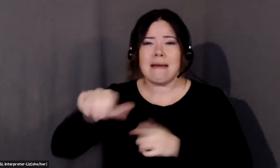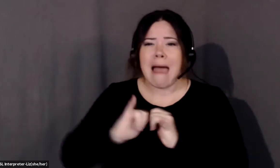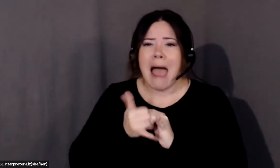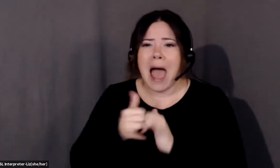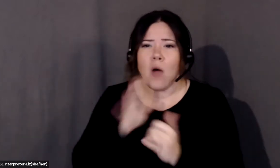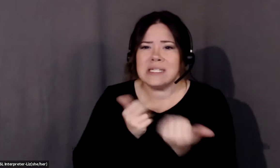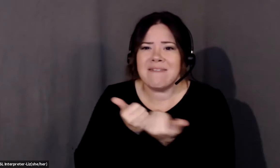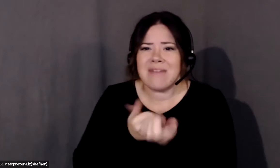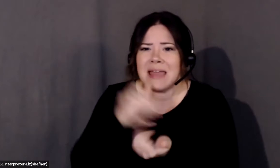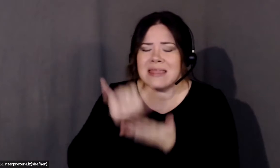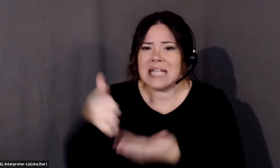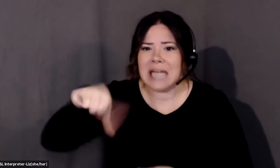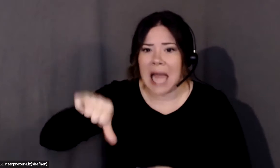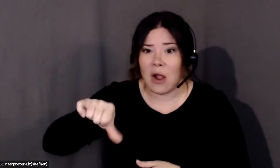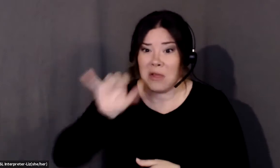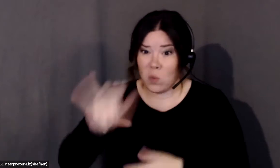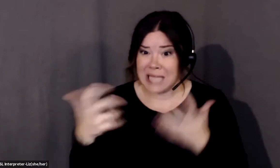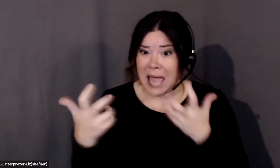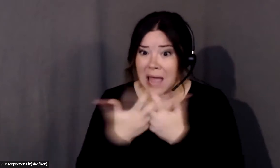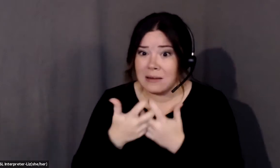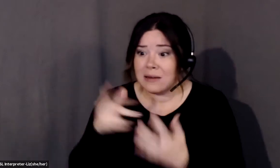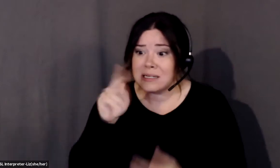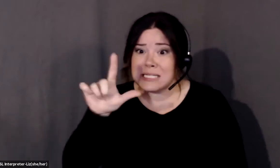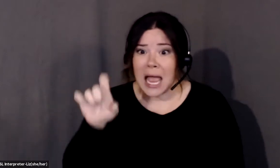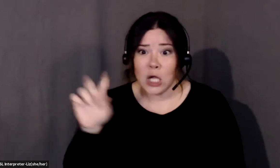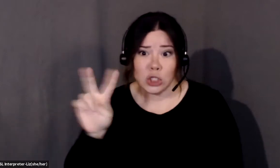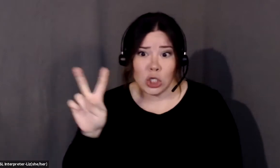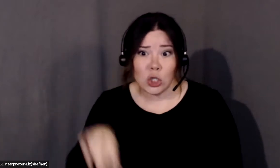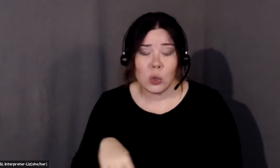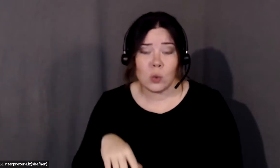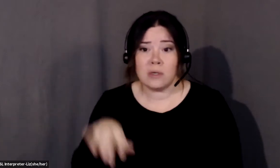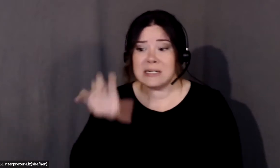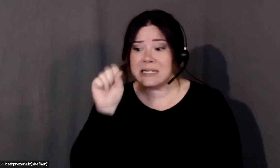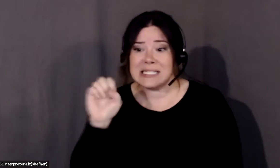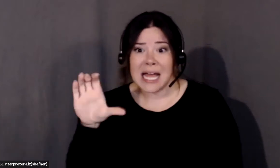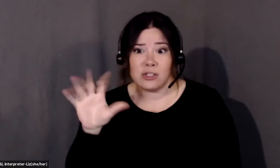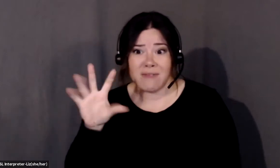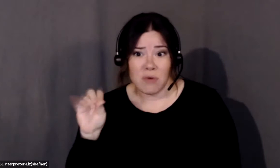under Title II of the ADA, under Section 504 of the Rehabilitation Act?